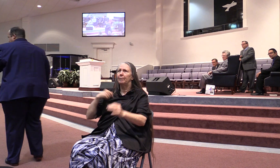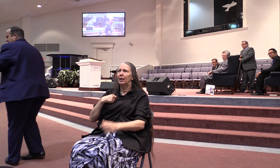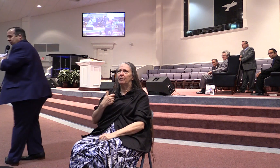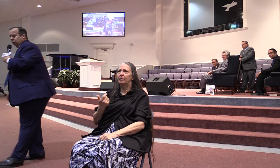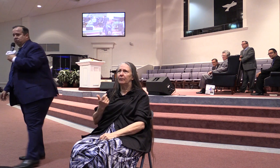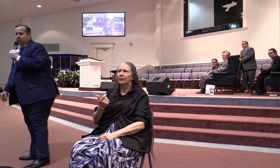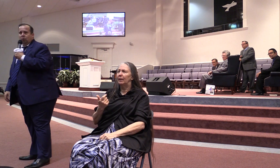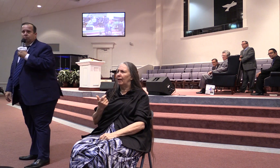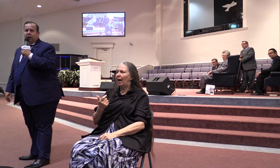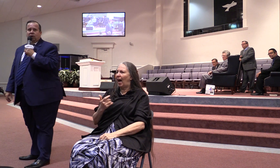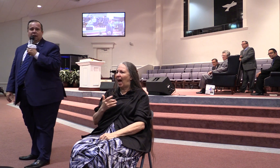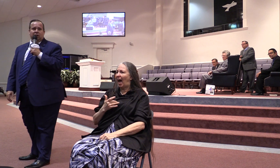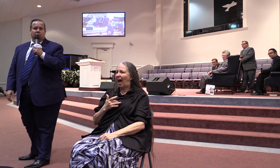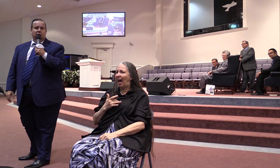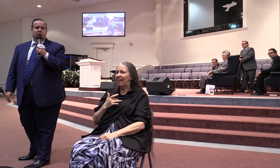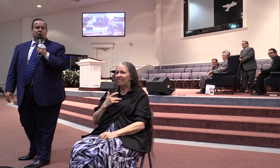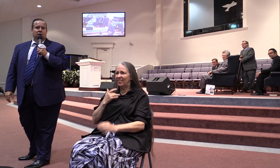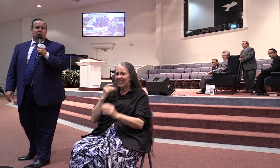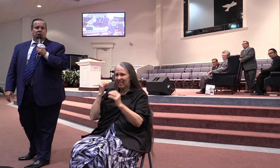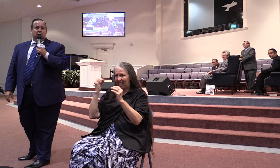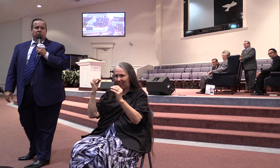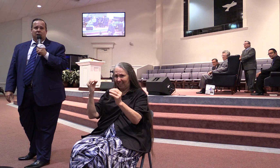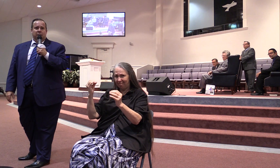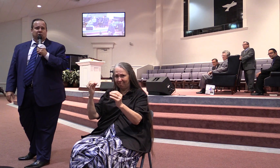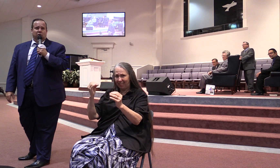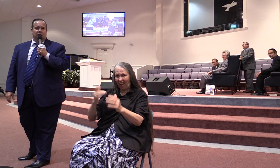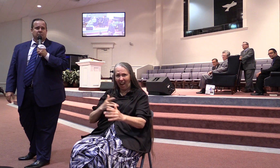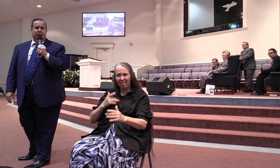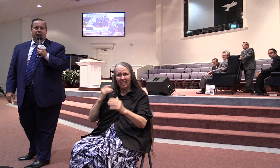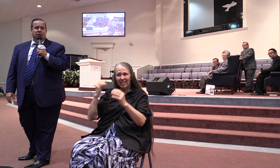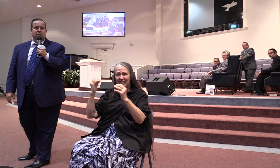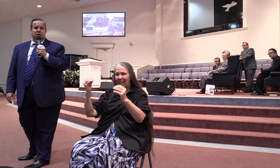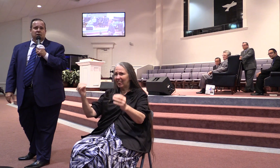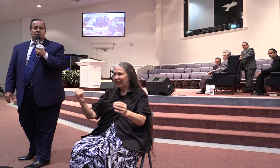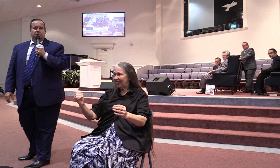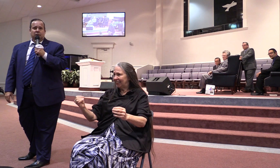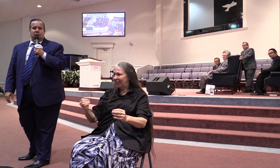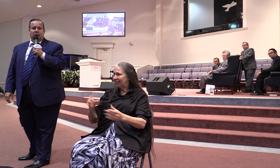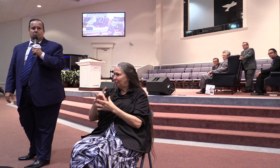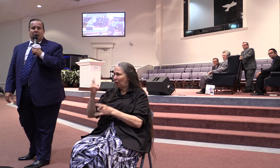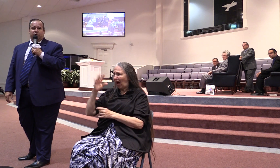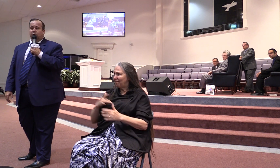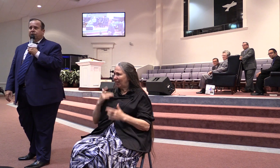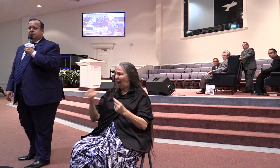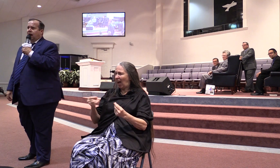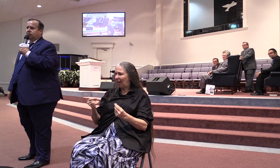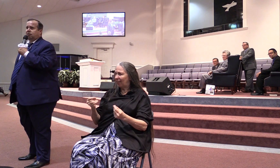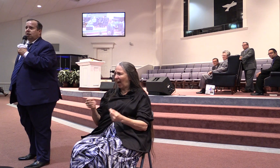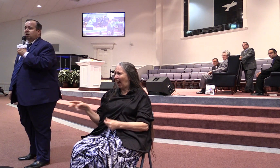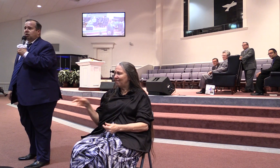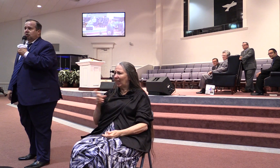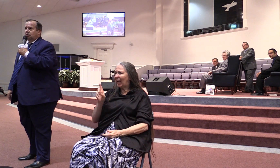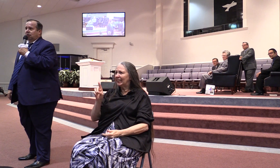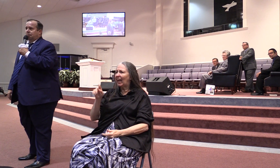I look around my field and there's not one blade of grass anywhere. There's not a piece of grain to be had. I got mouthfuls of